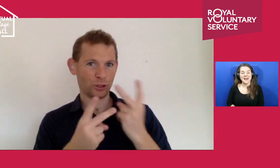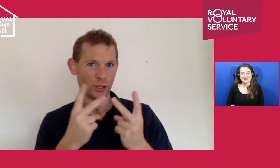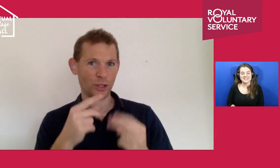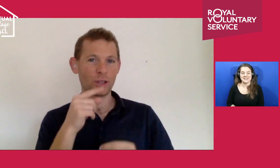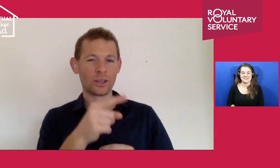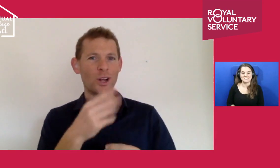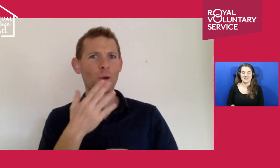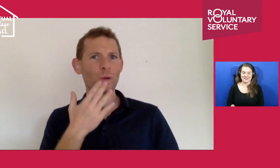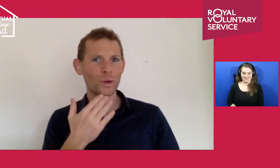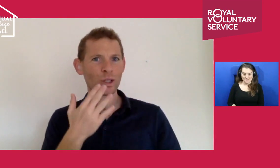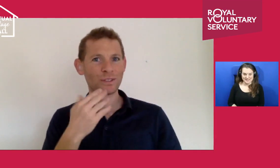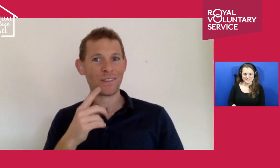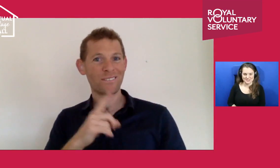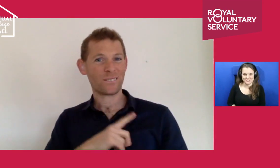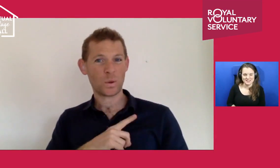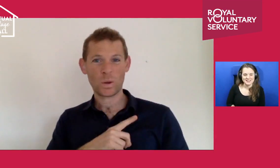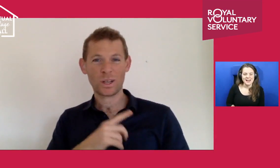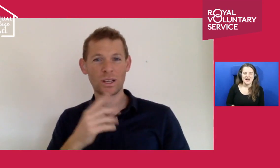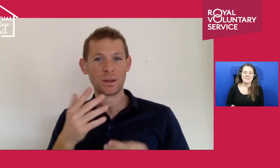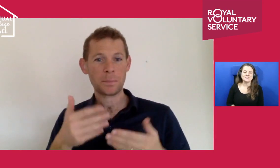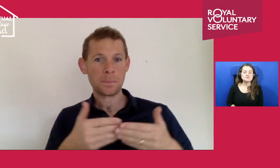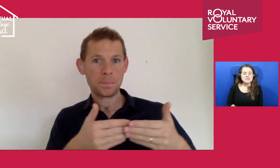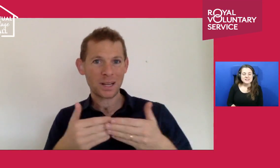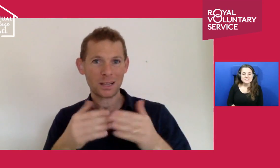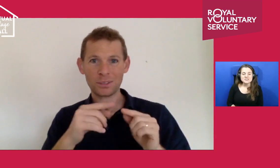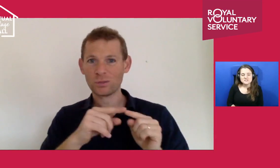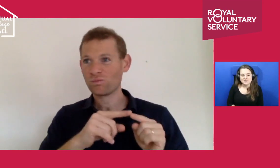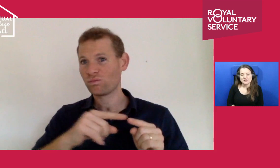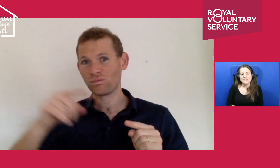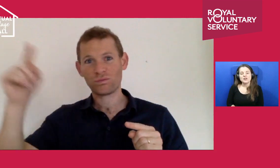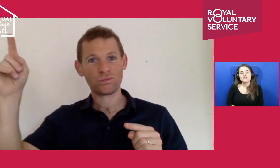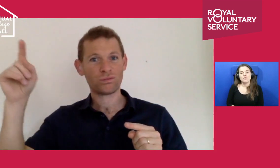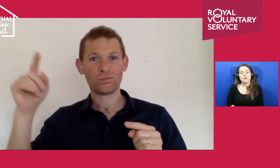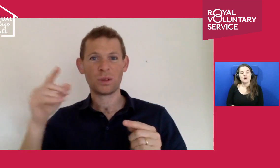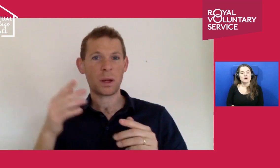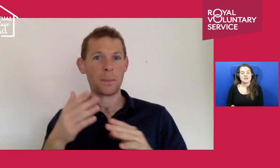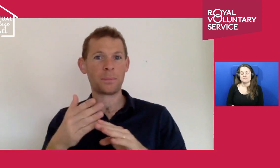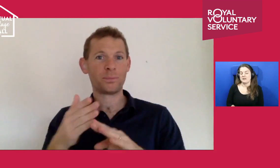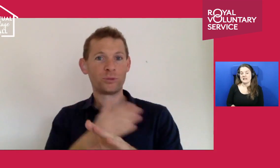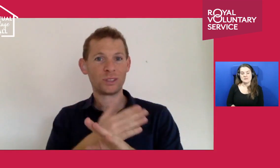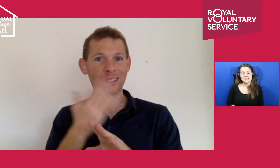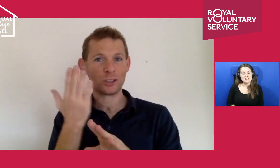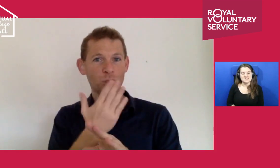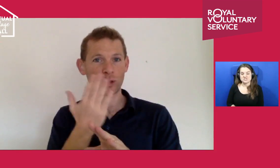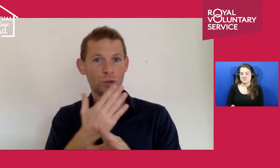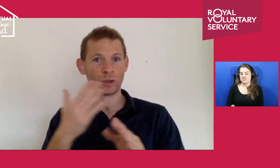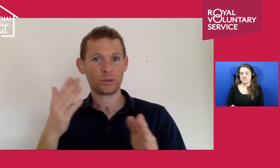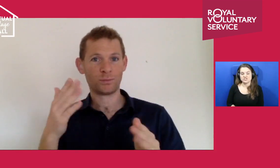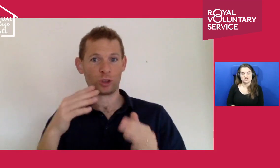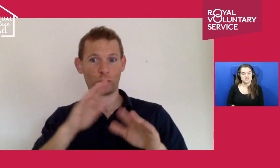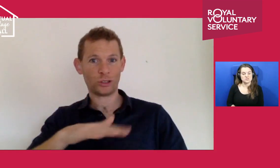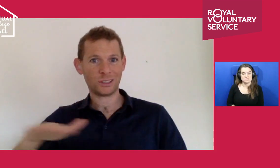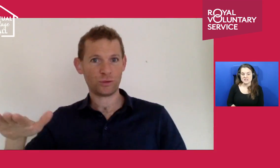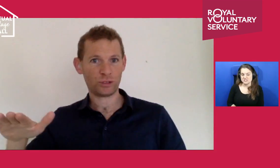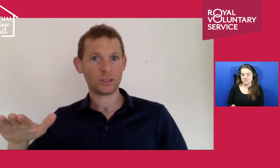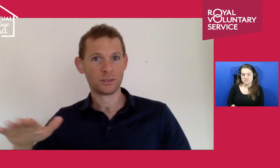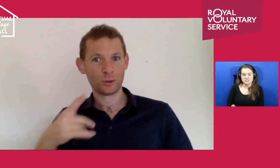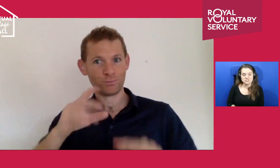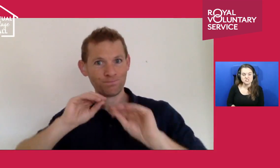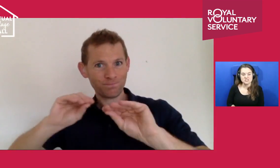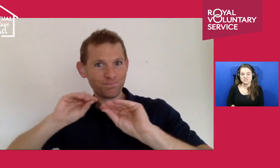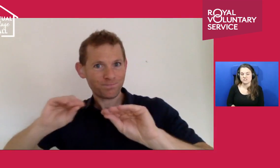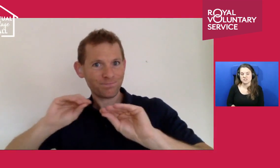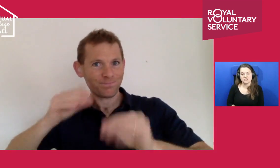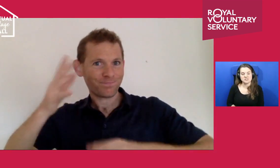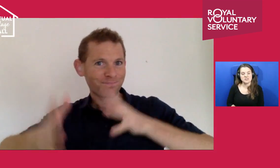Now, that is our alphabet song, and that's really useful for babies through to